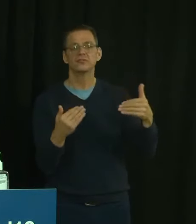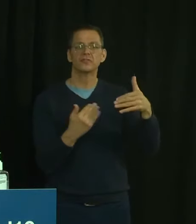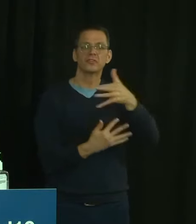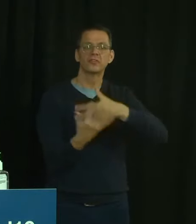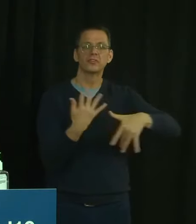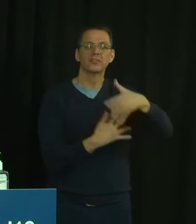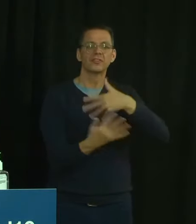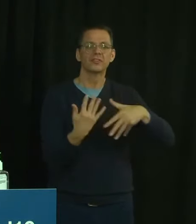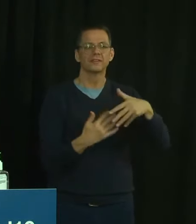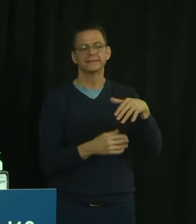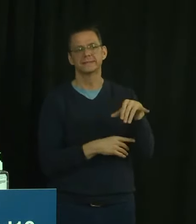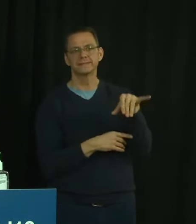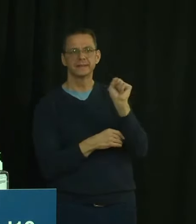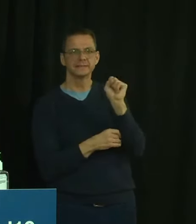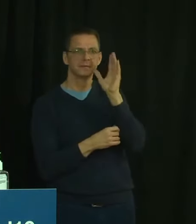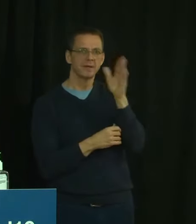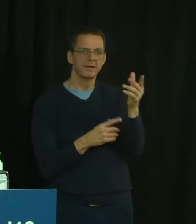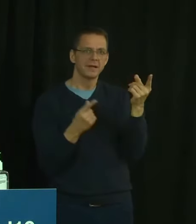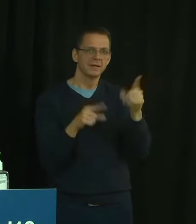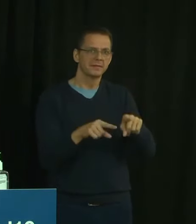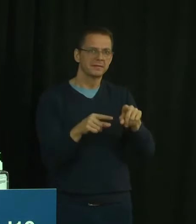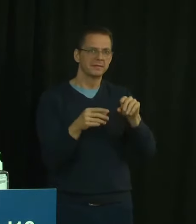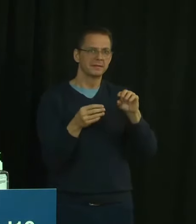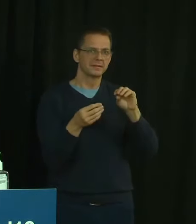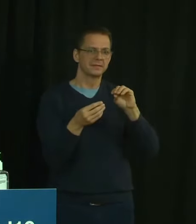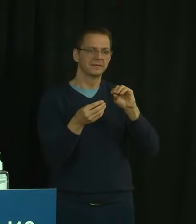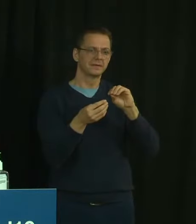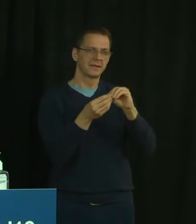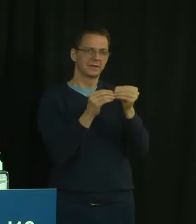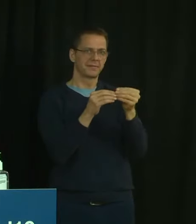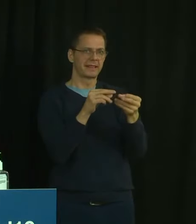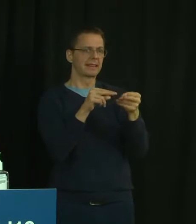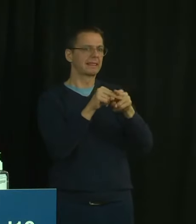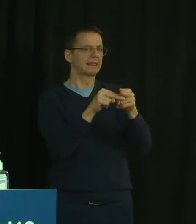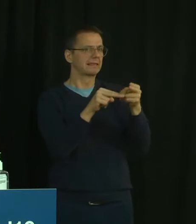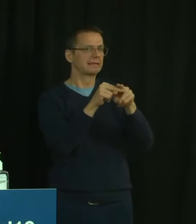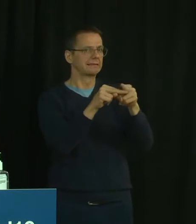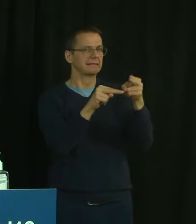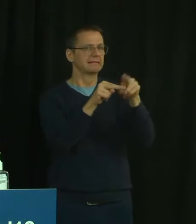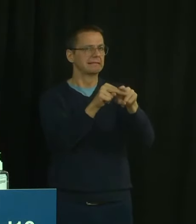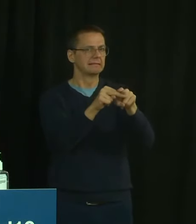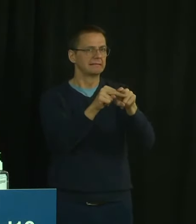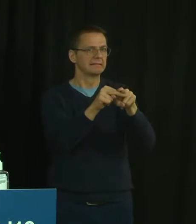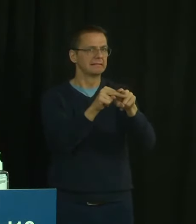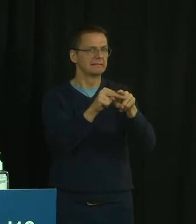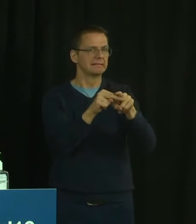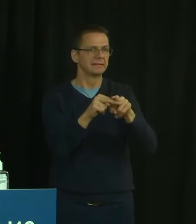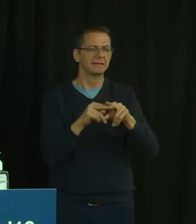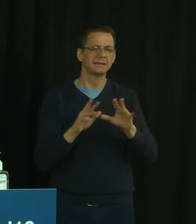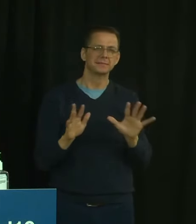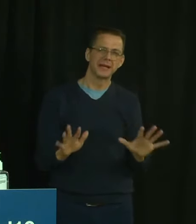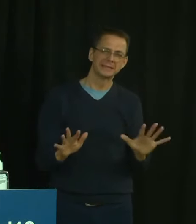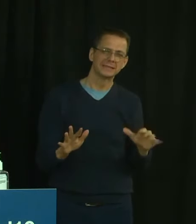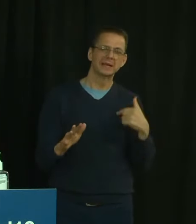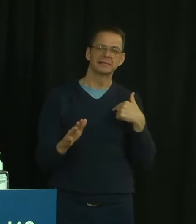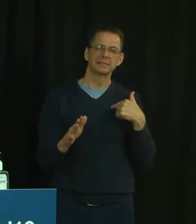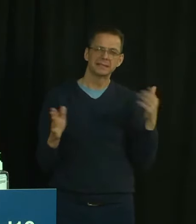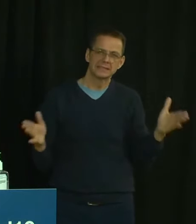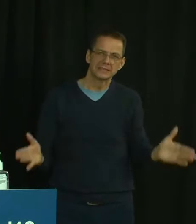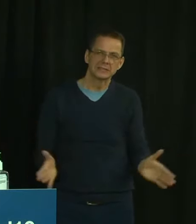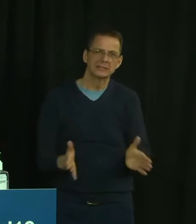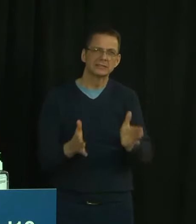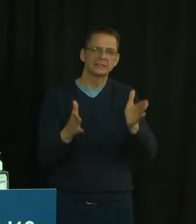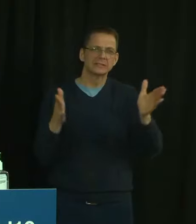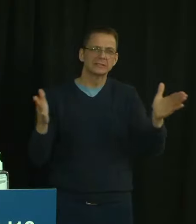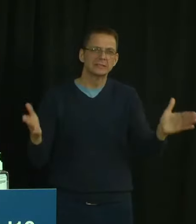to advise and encourage Albertans to do is to remember that our actions today are going to be dictating